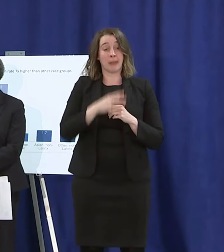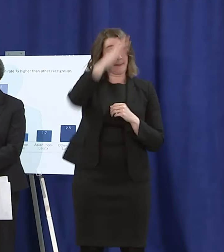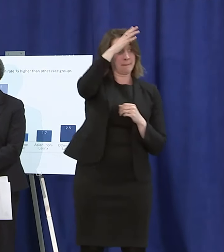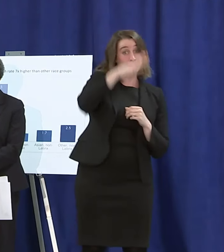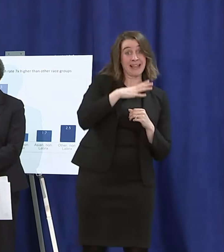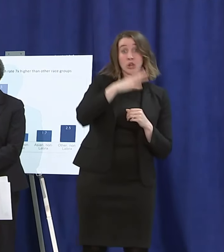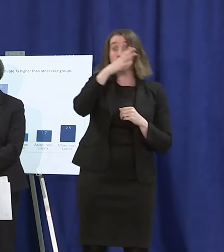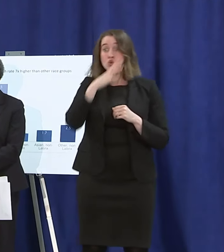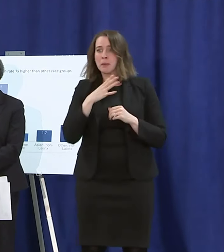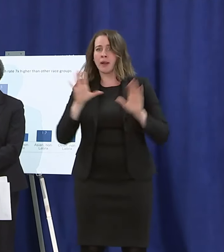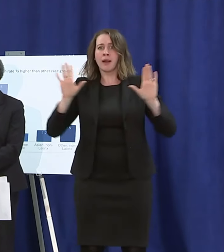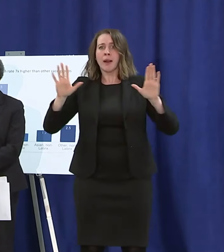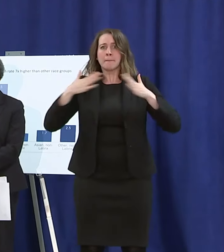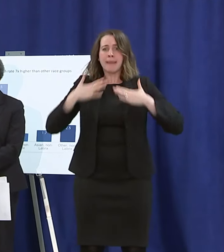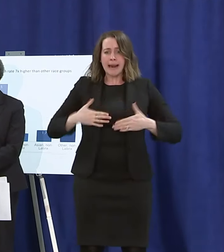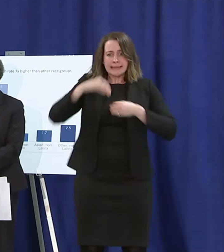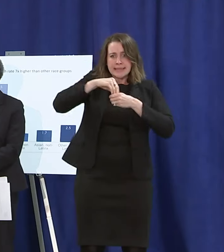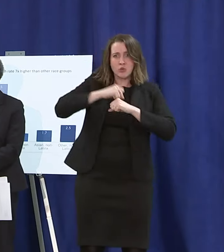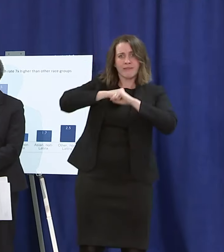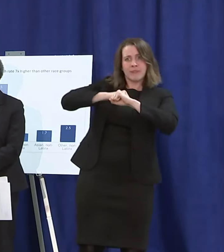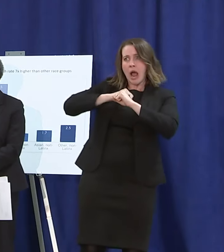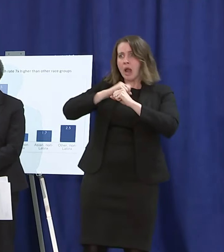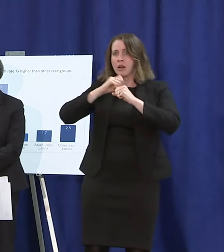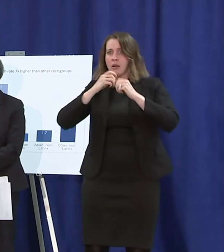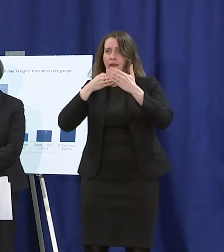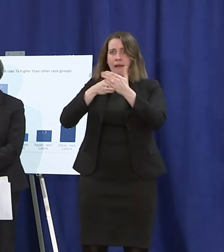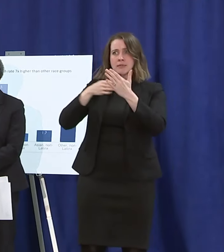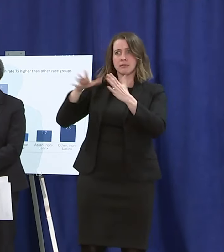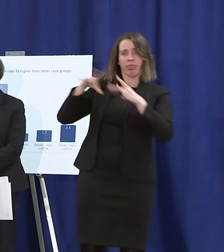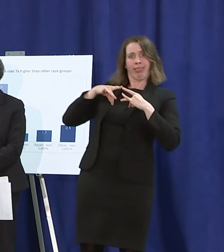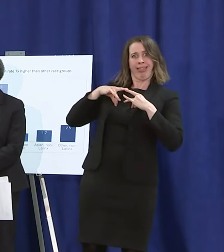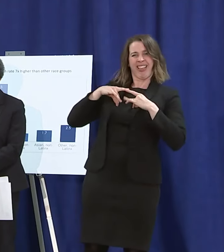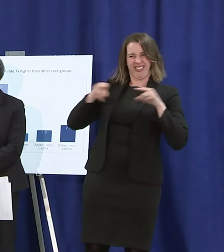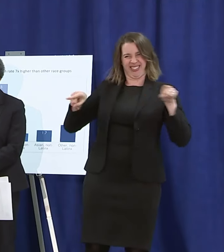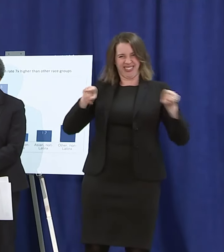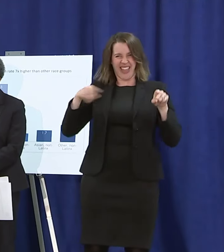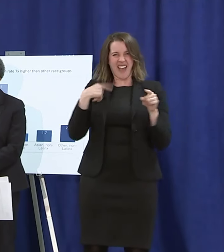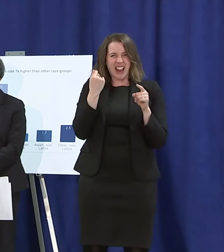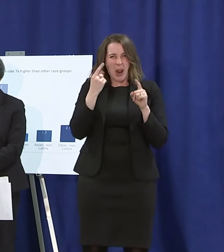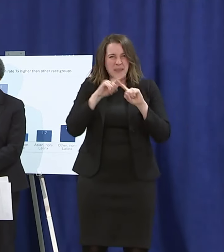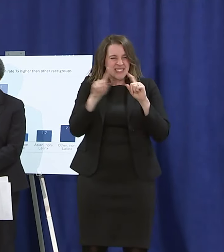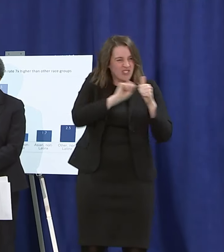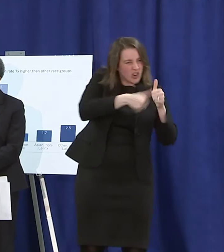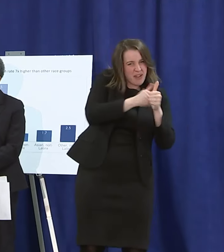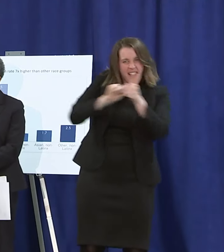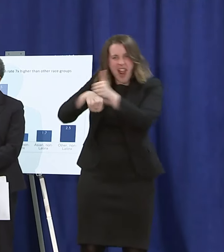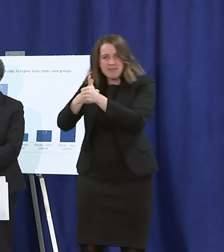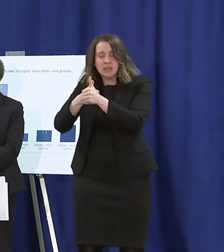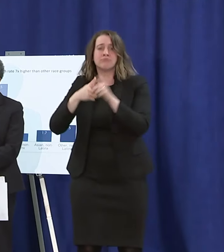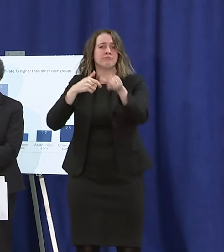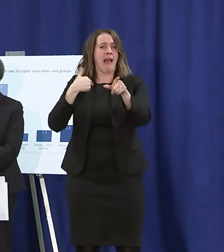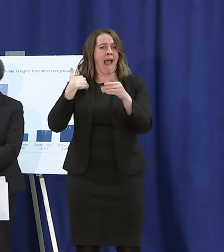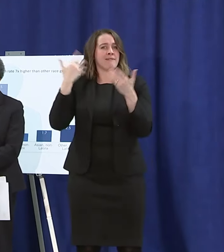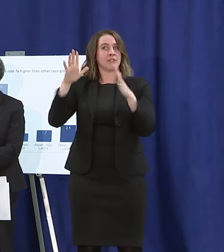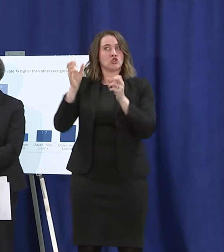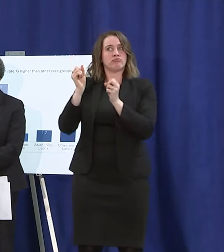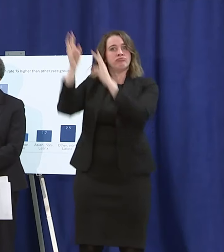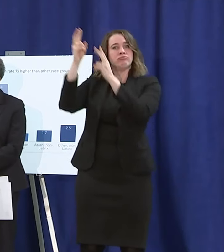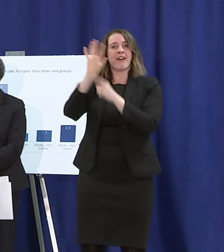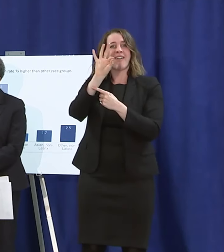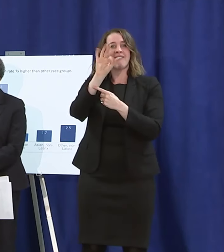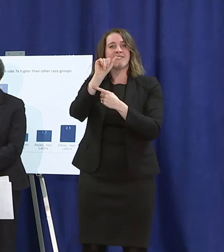between men's and women's immune systems that play a contributing role. You can watch my Facebook stream as we'll talk about that some